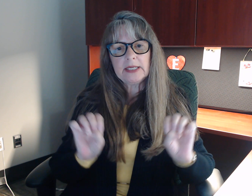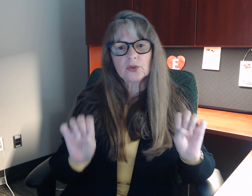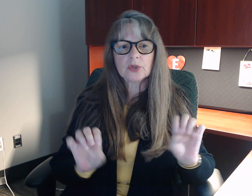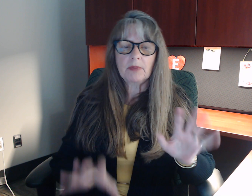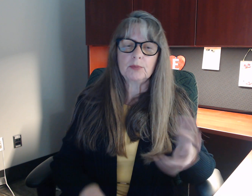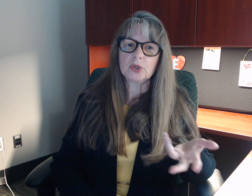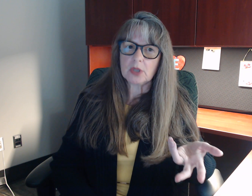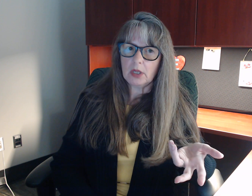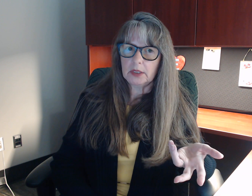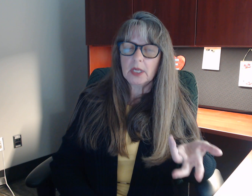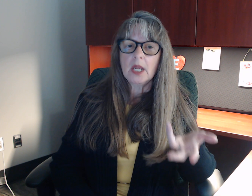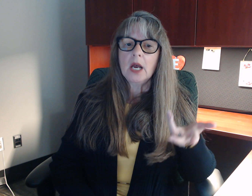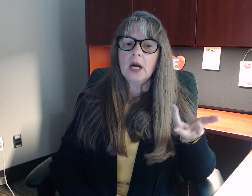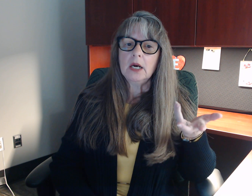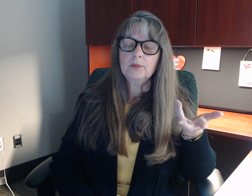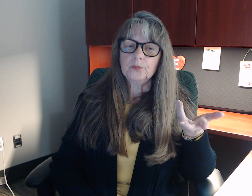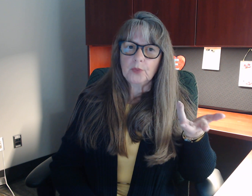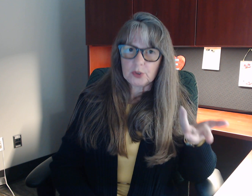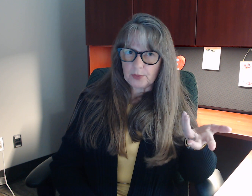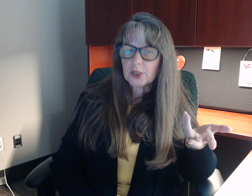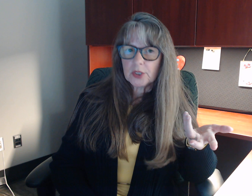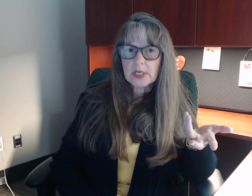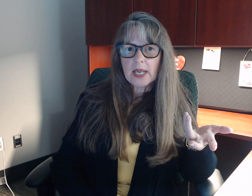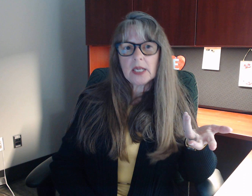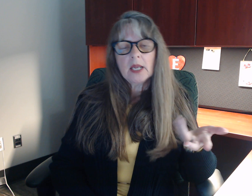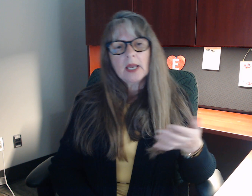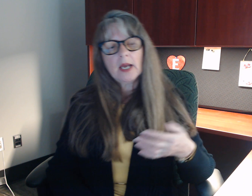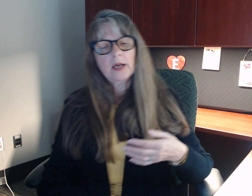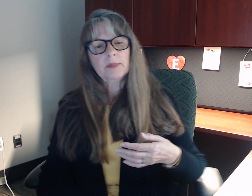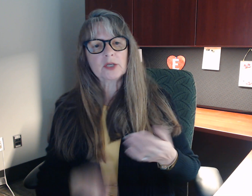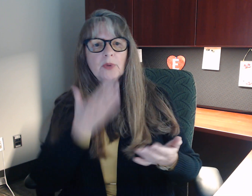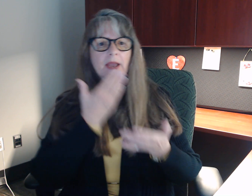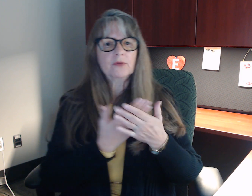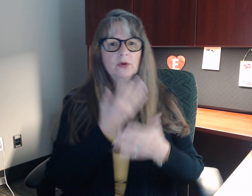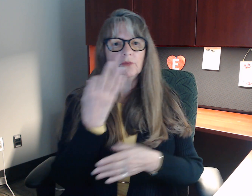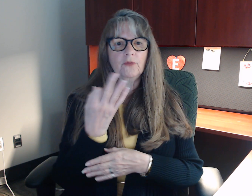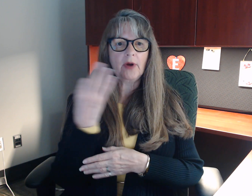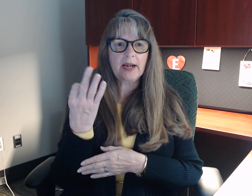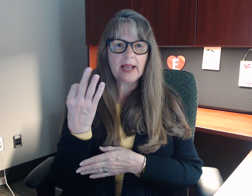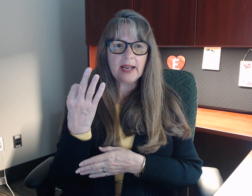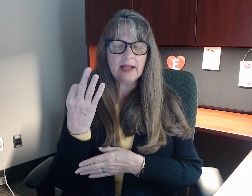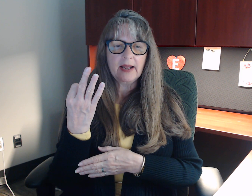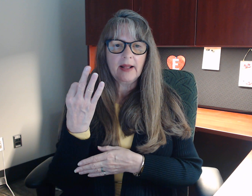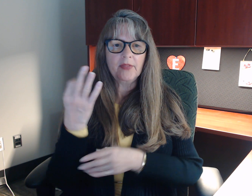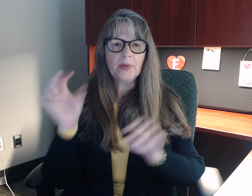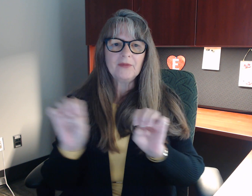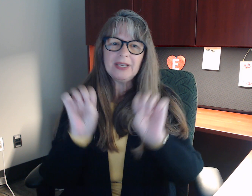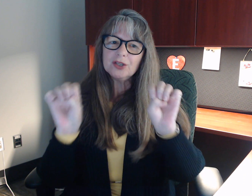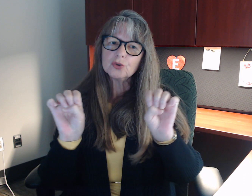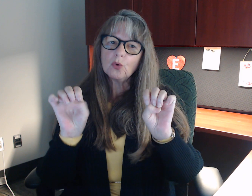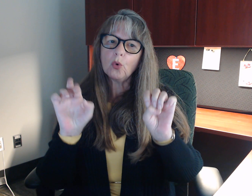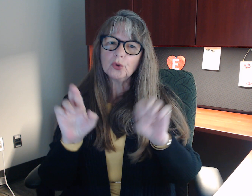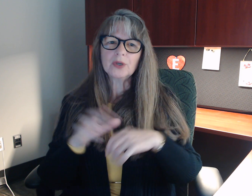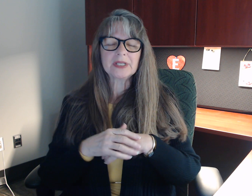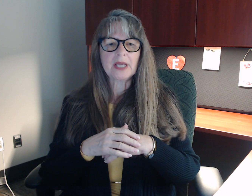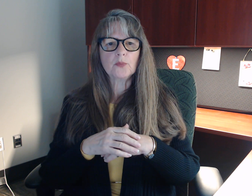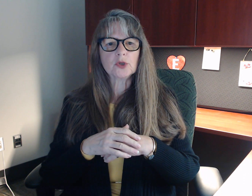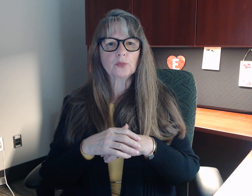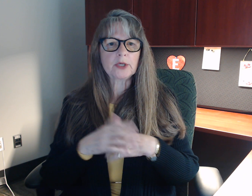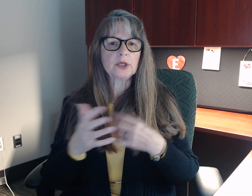Some people just call it Resurrection Day, because we have Good Friday, and then we have Easter, or you can say Resurrection Day,